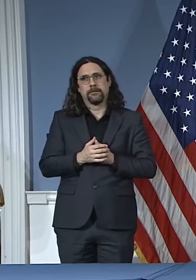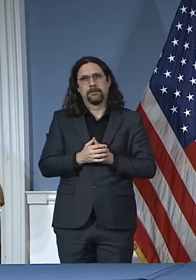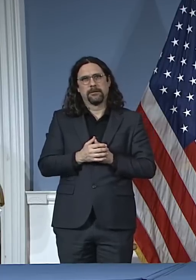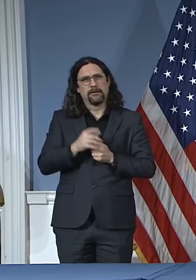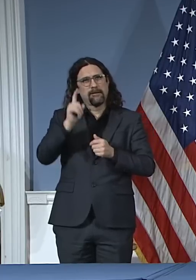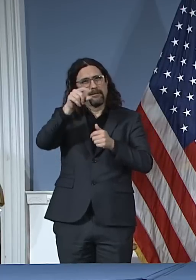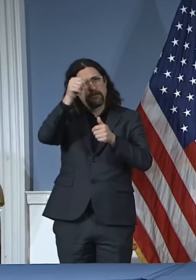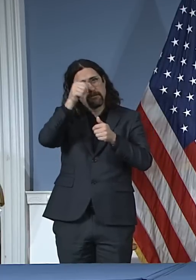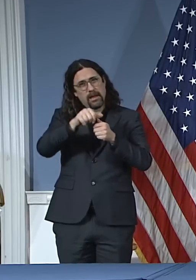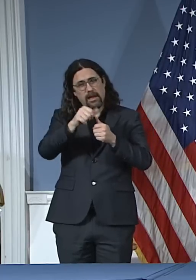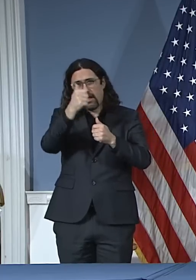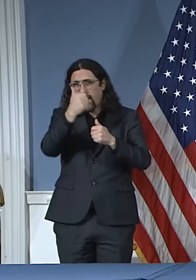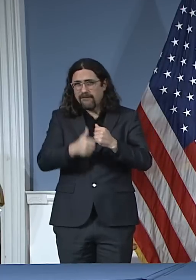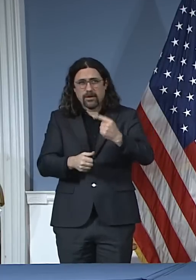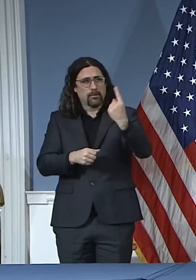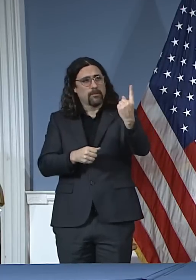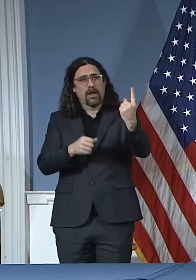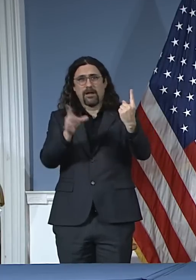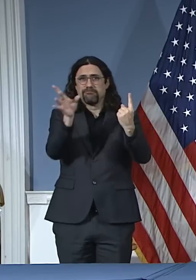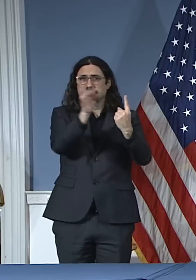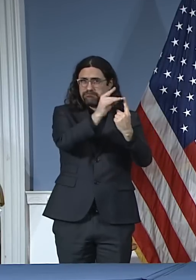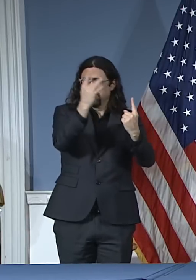again, continue to be staggering.